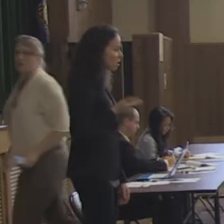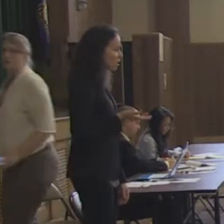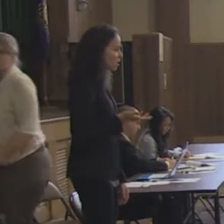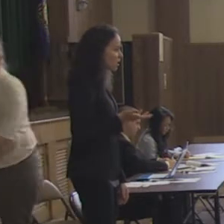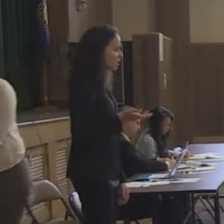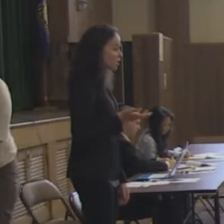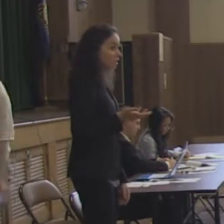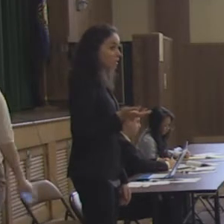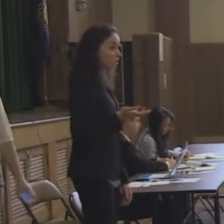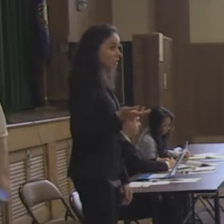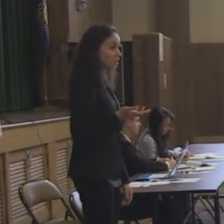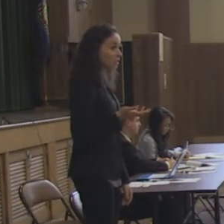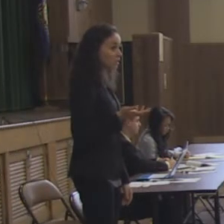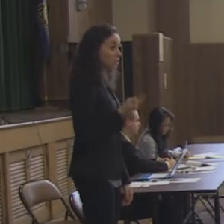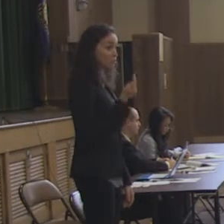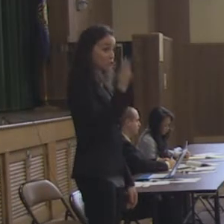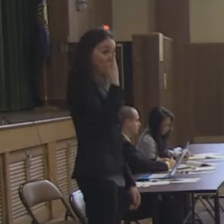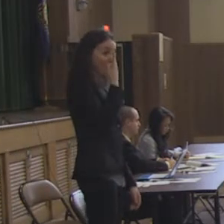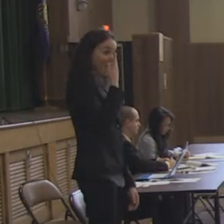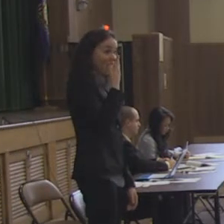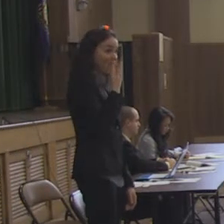other one.